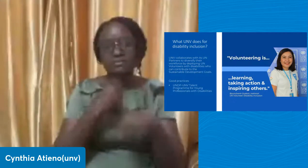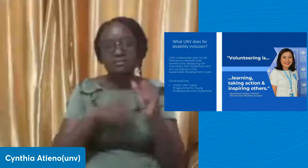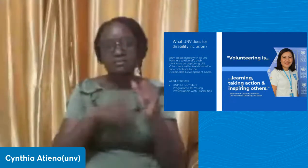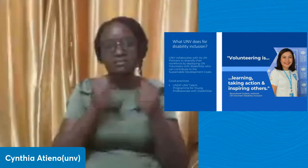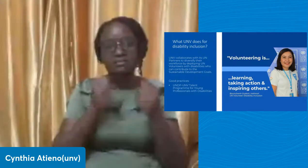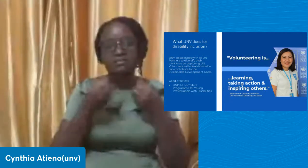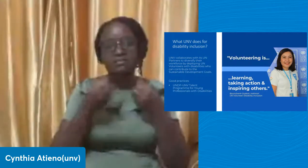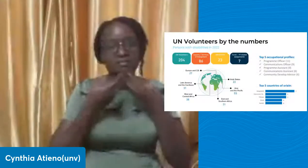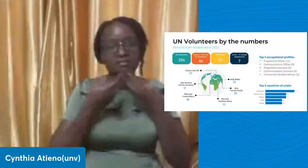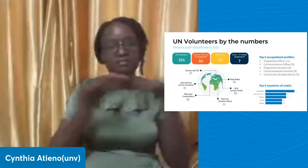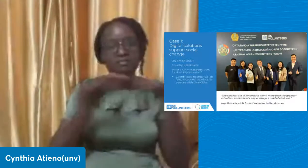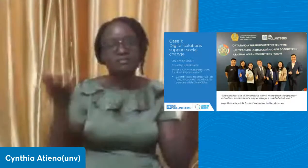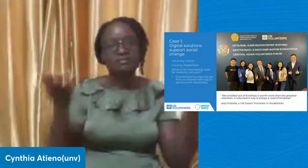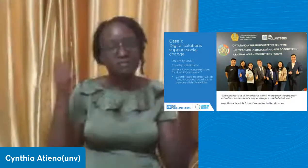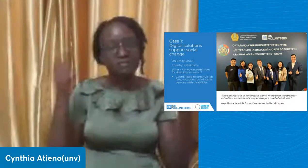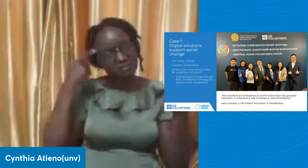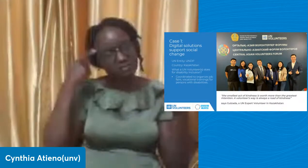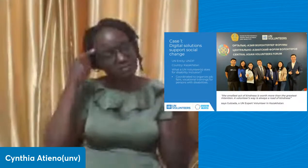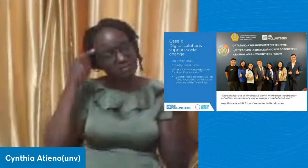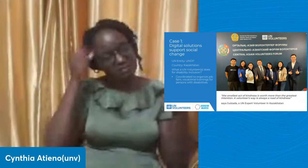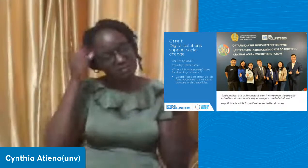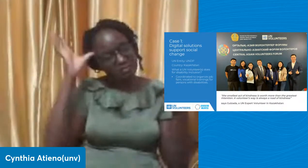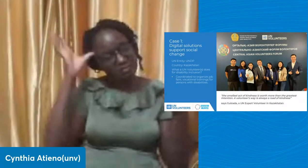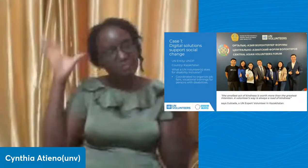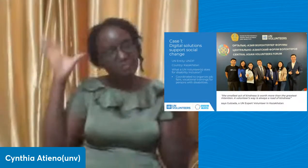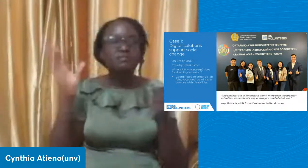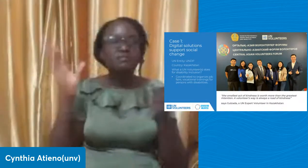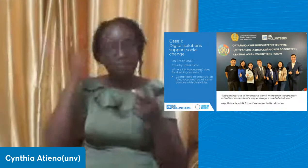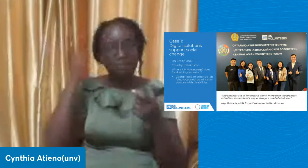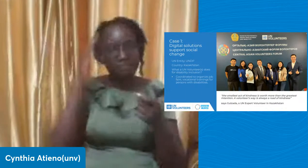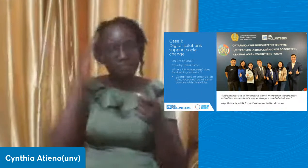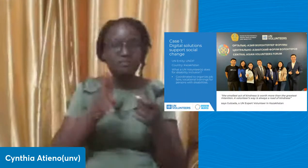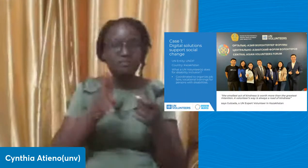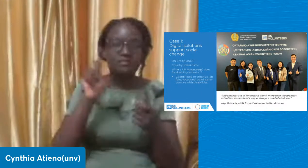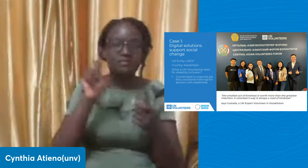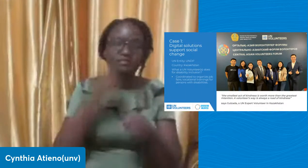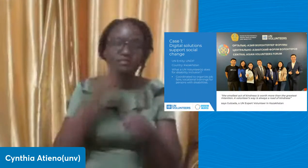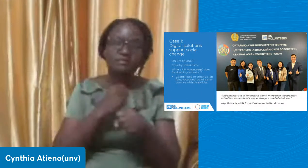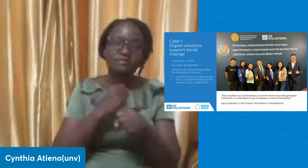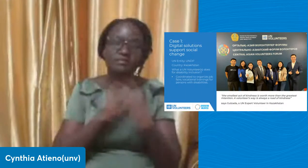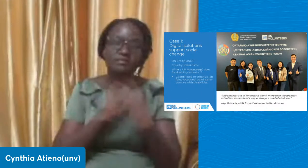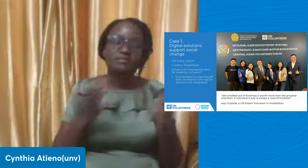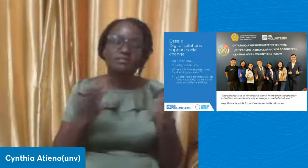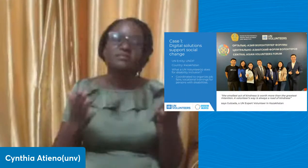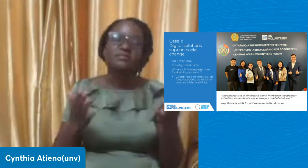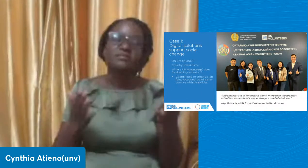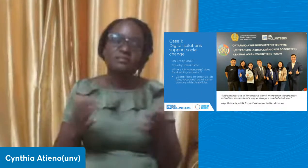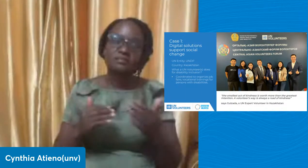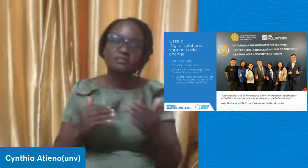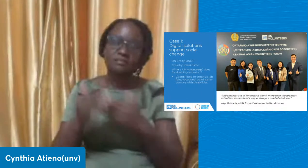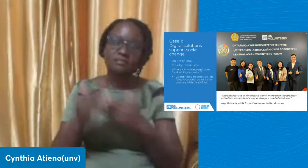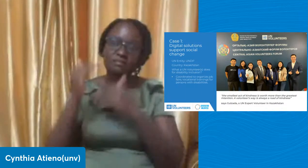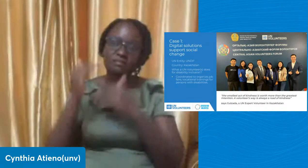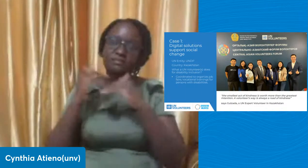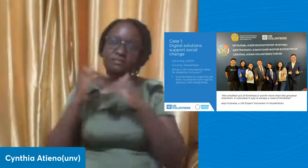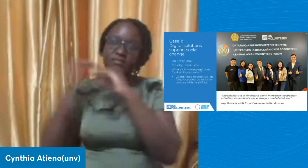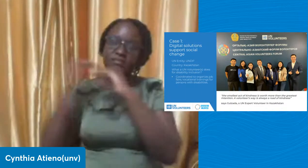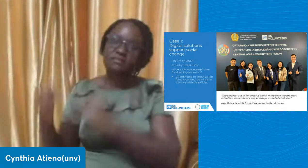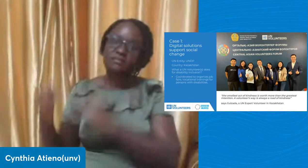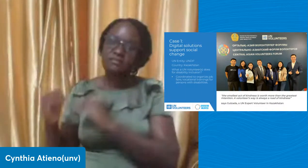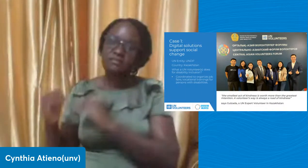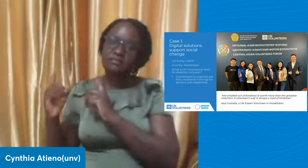And can you move to the next slide? Yes. So this is a concrete example